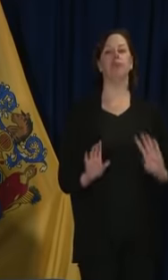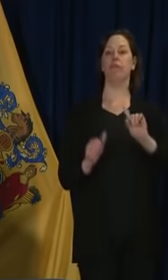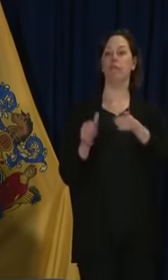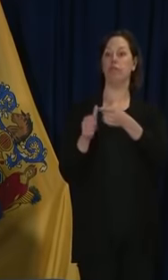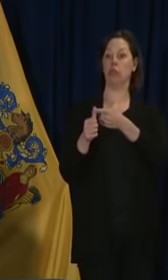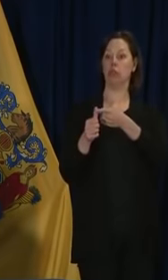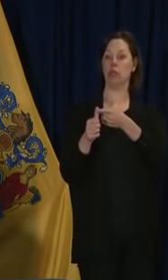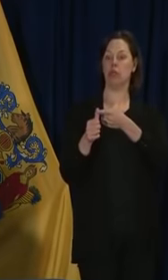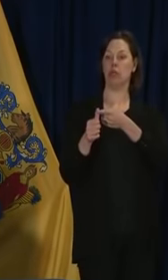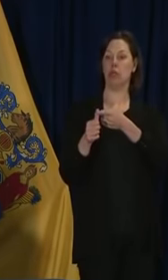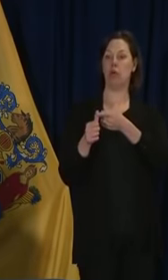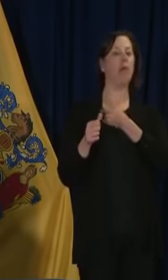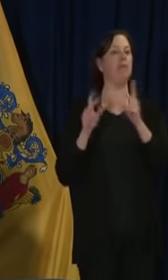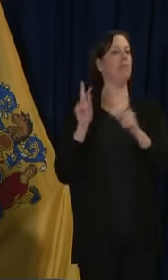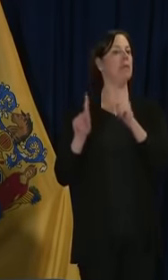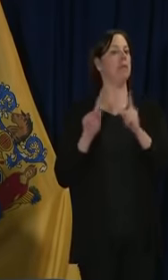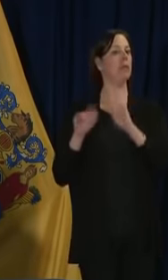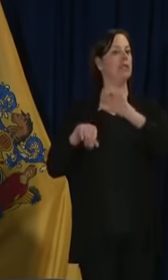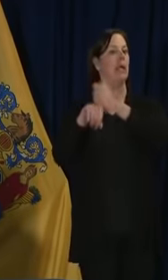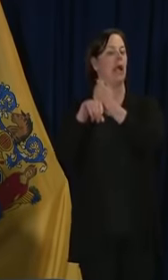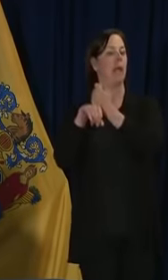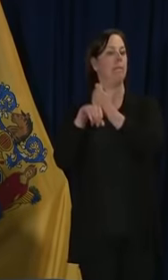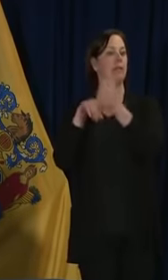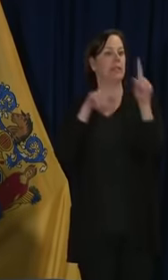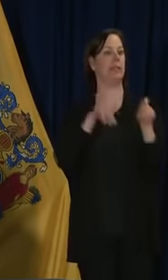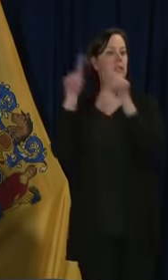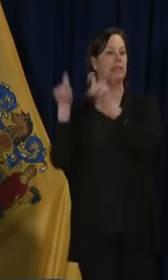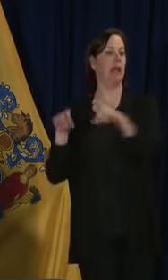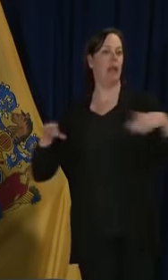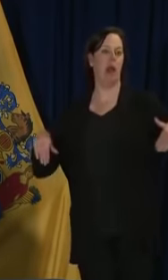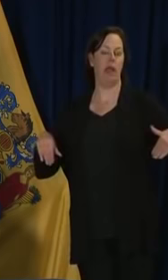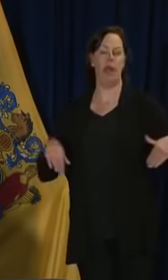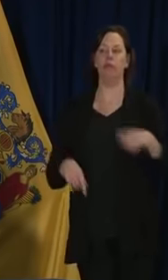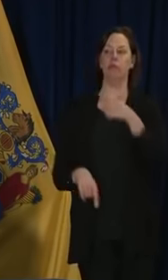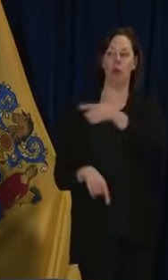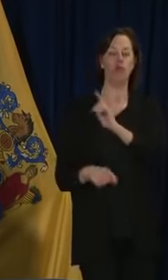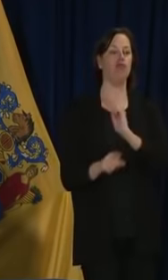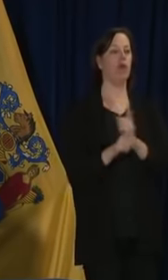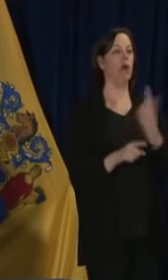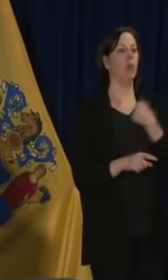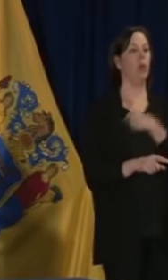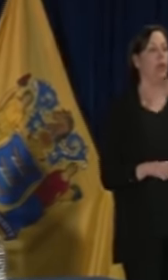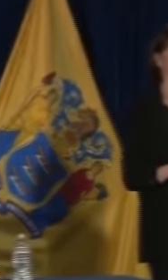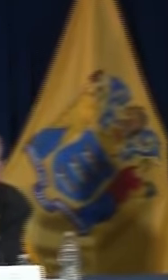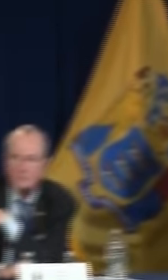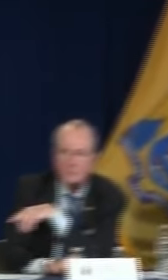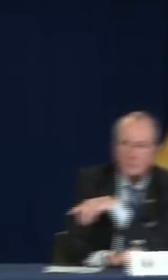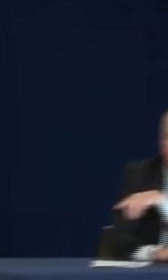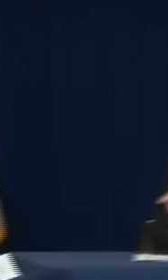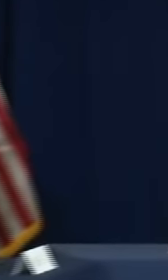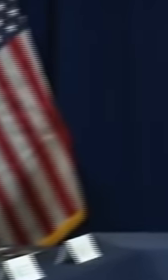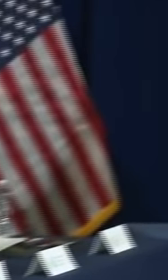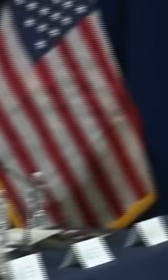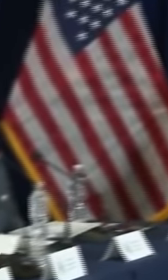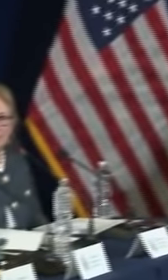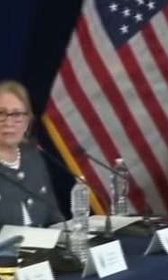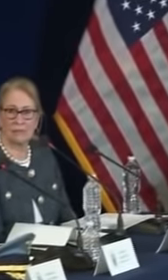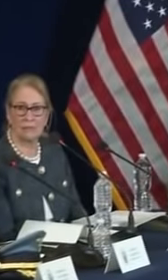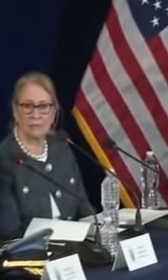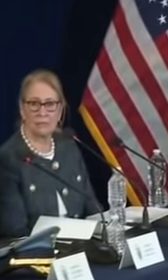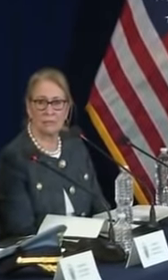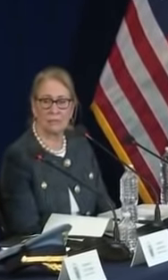one, there are no boots on the ground right now, are there, Pat? Yeah, we had to provide those 2 locations to FEMA Region 2 by noon today. We did it by